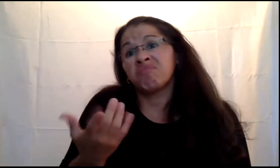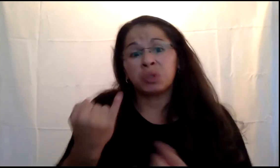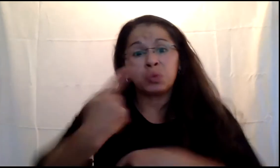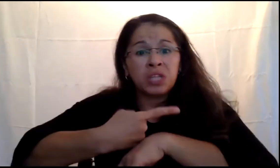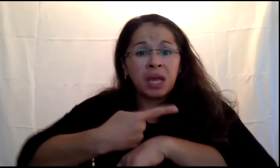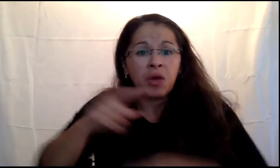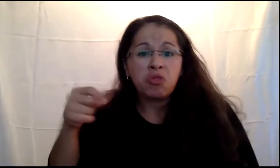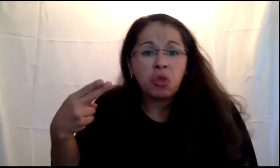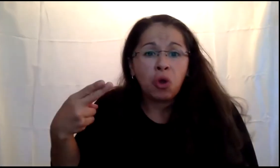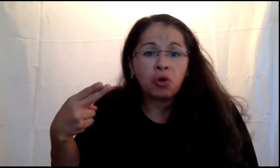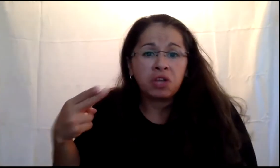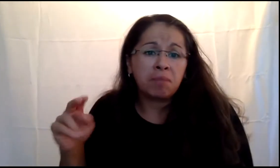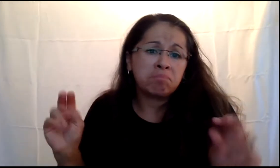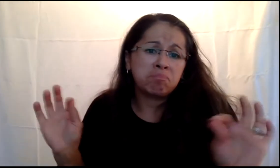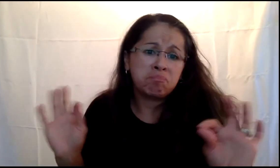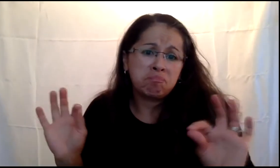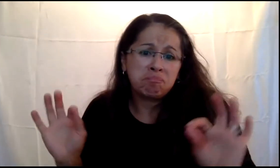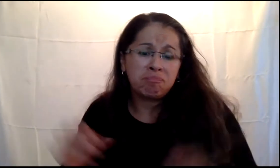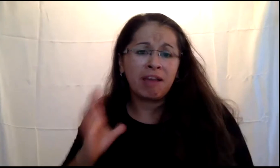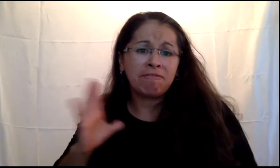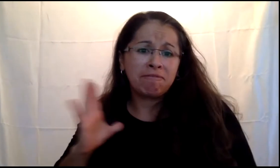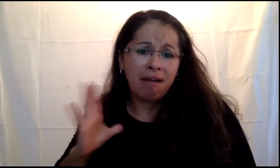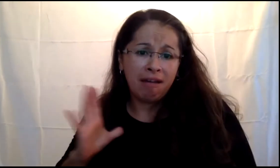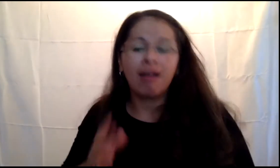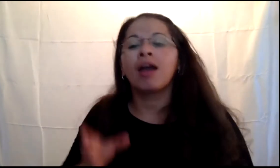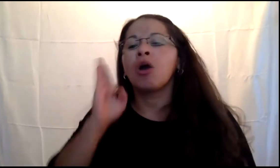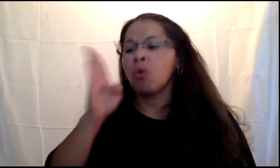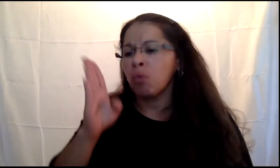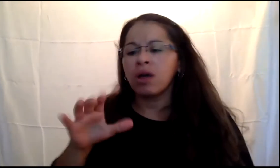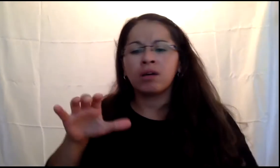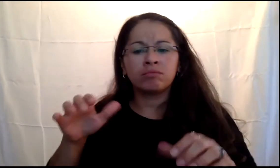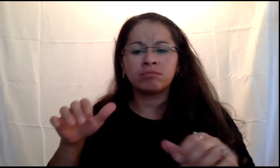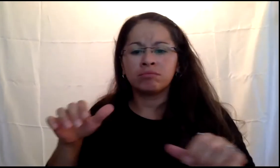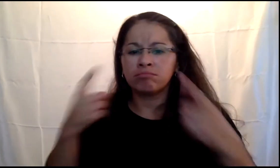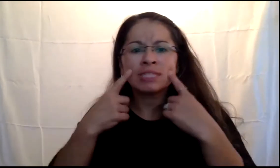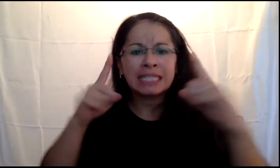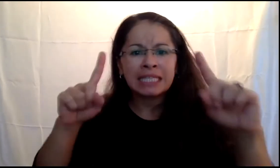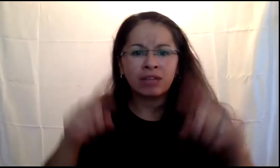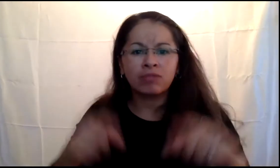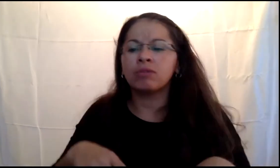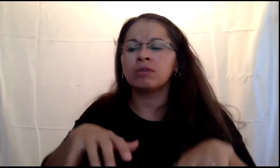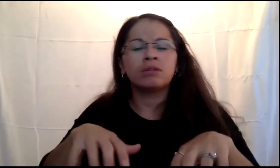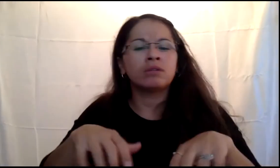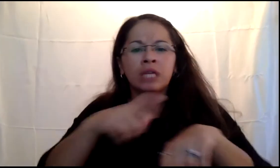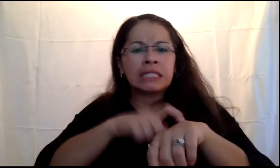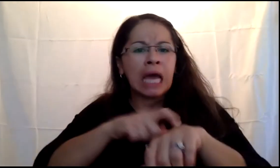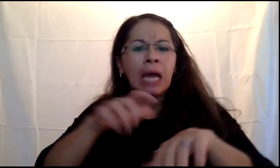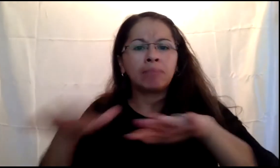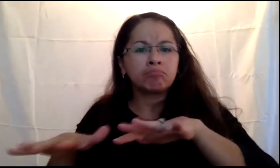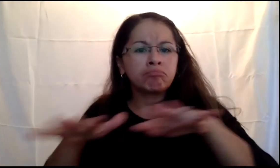it's just Thursday, and we're gonna do this a day, an hour at a time. And there is support out there for you. There are allies and activists fighting